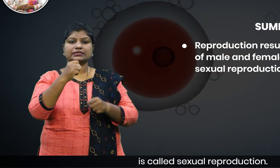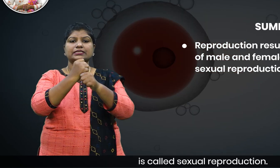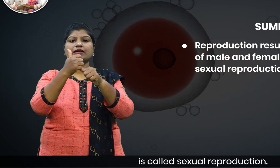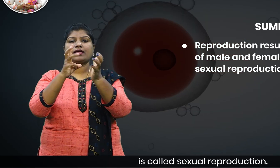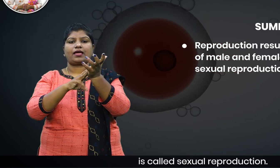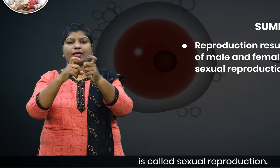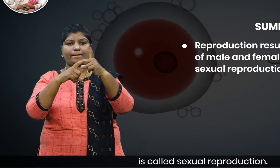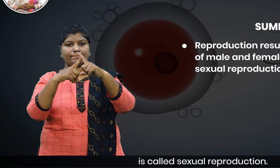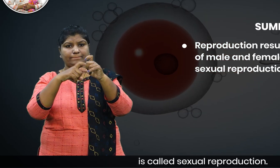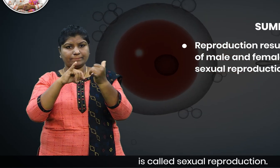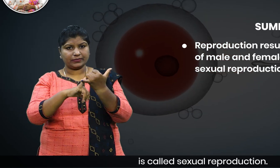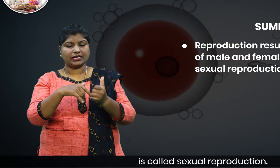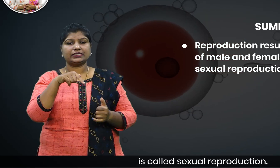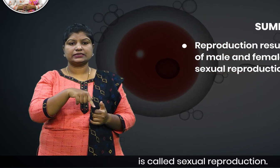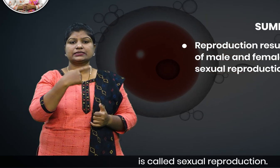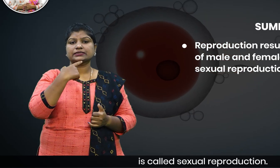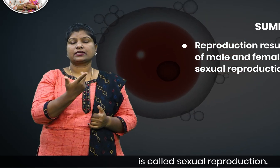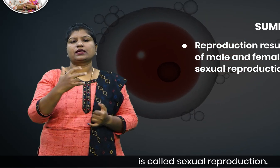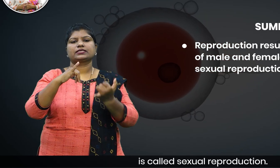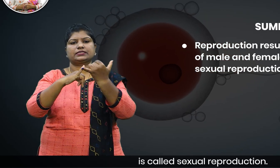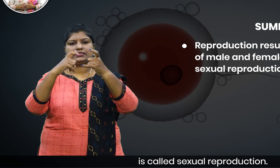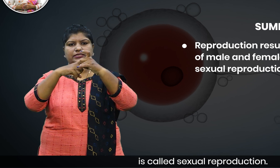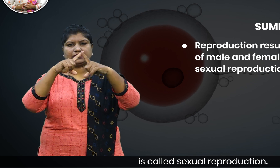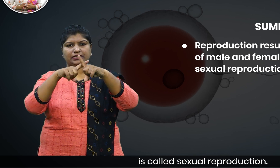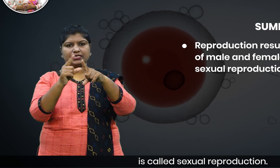called sexual reproduction.